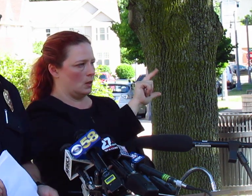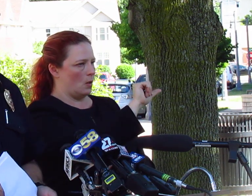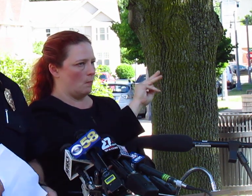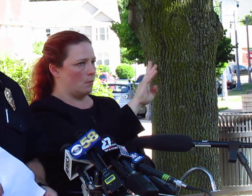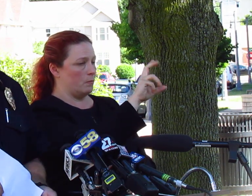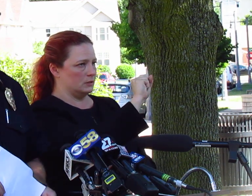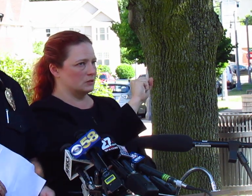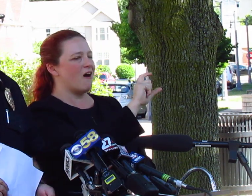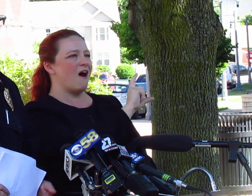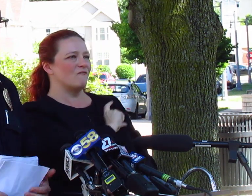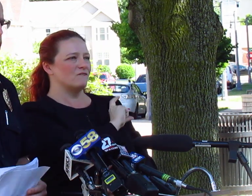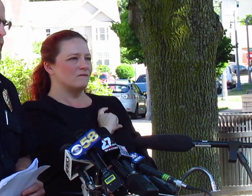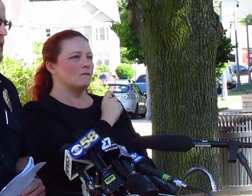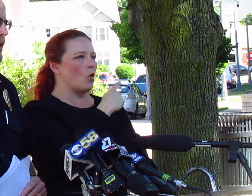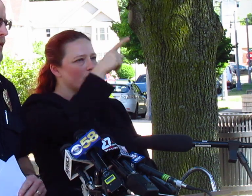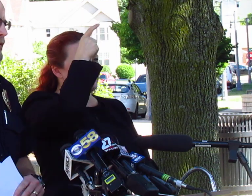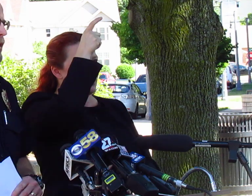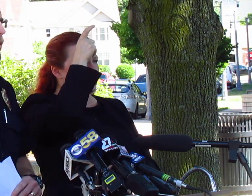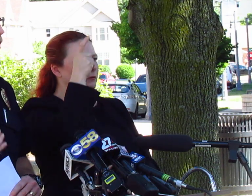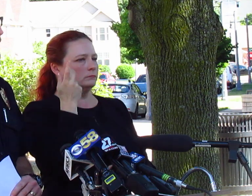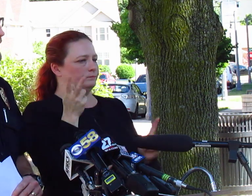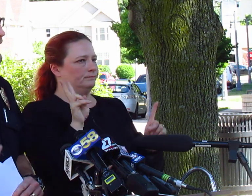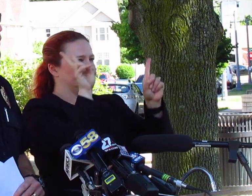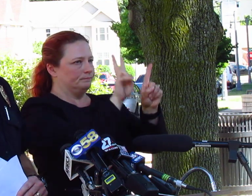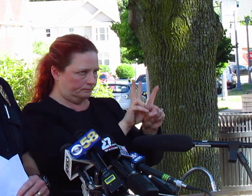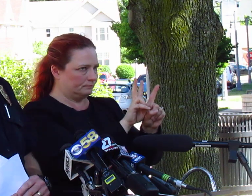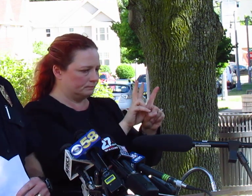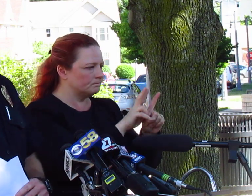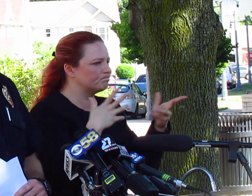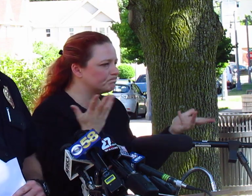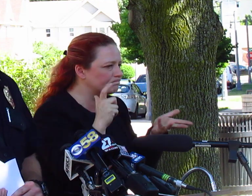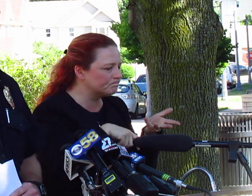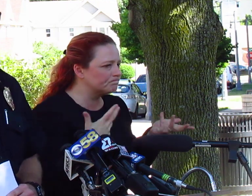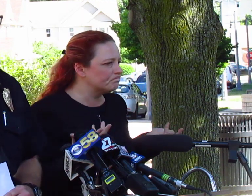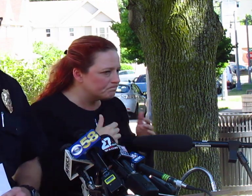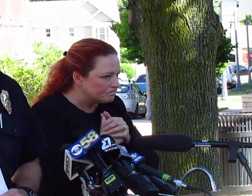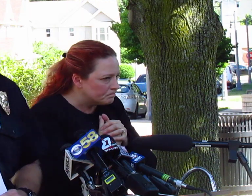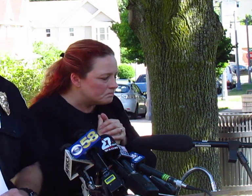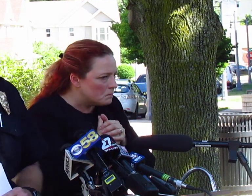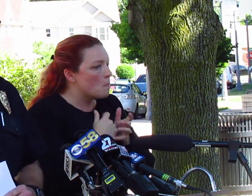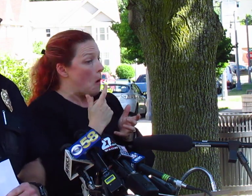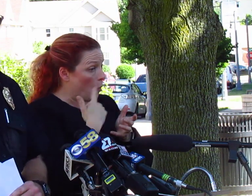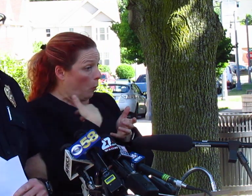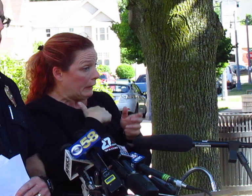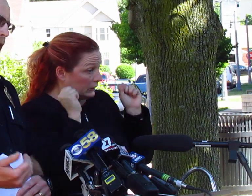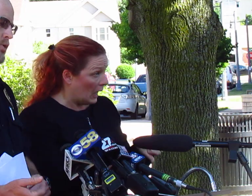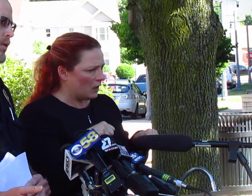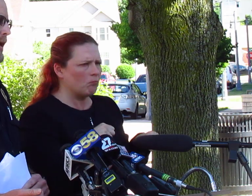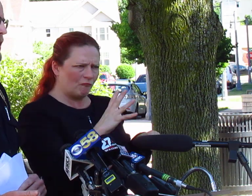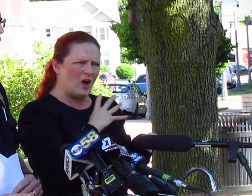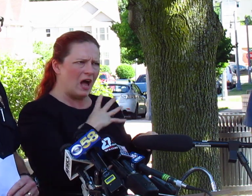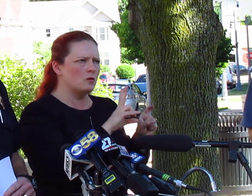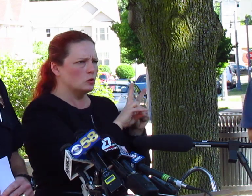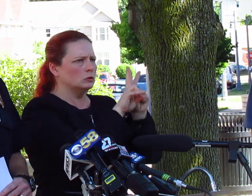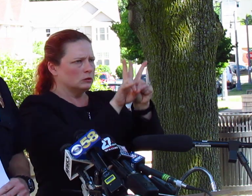will meet them along with the fire department representative. We'll find out what their request is. If it's something that can be honored, we'll escort